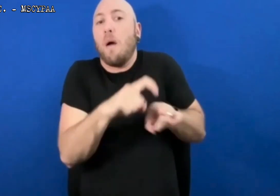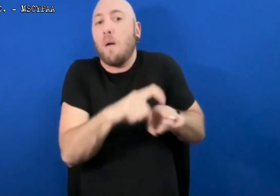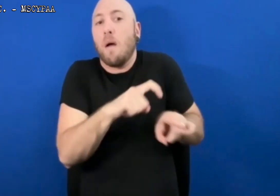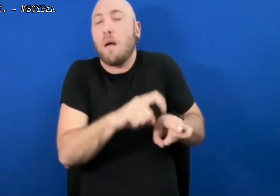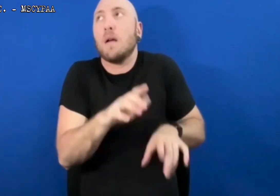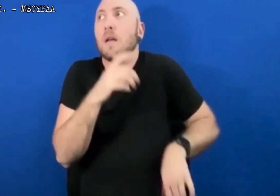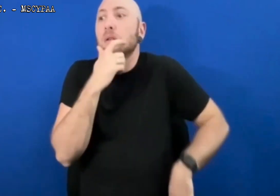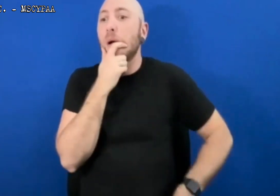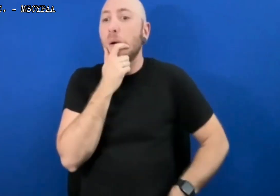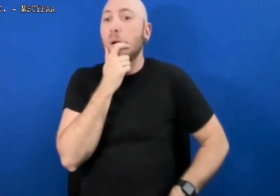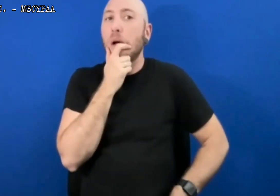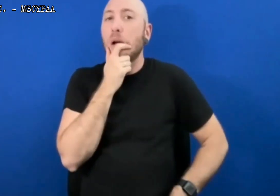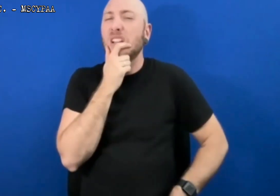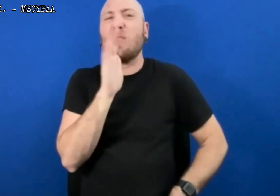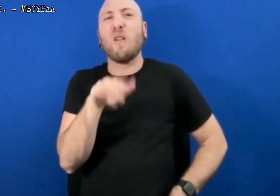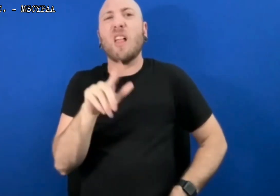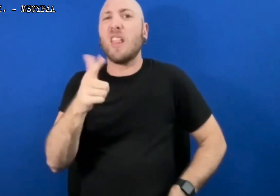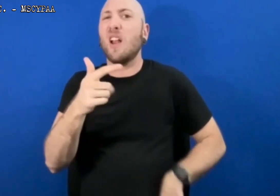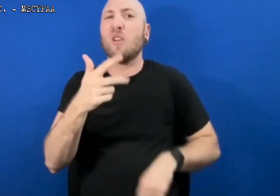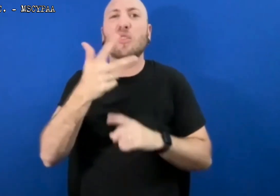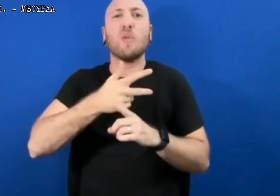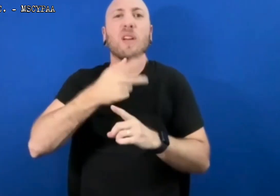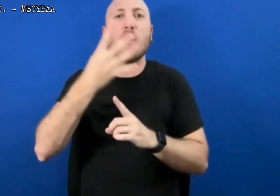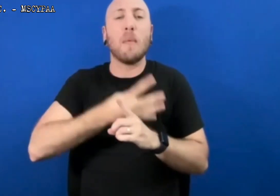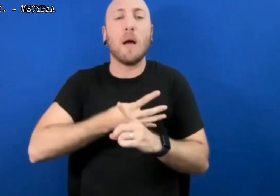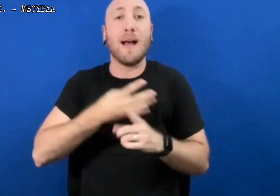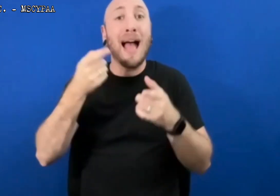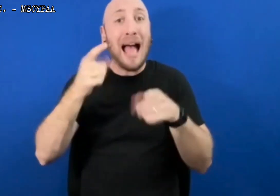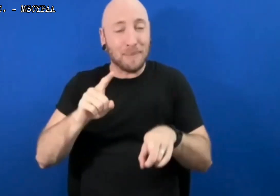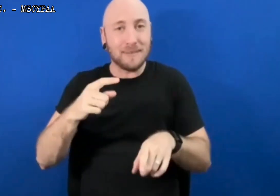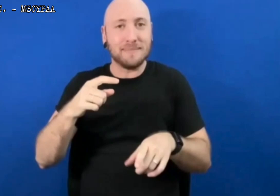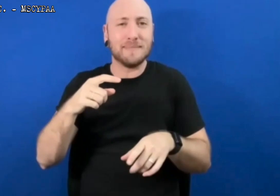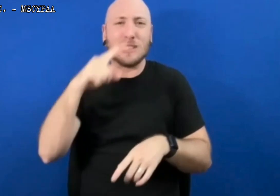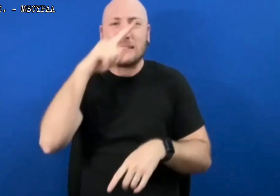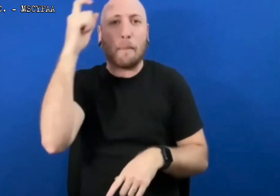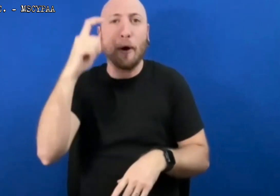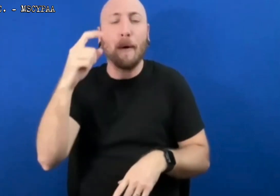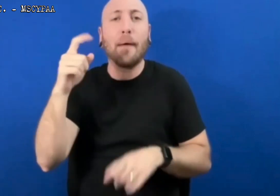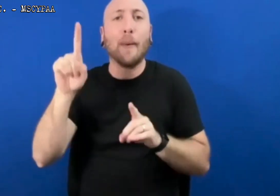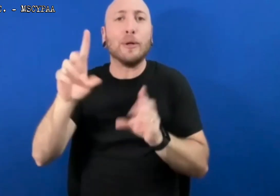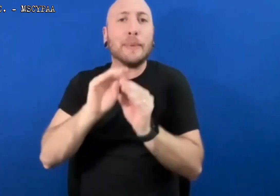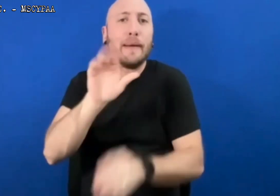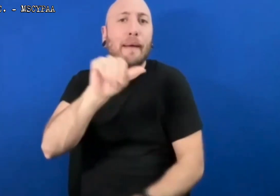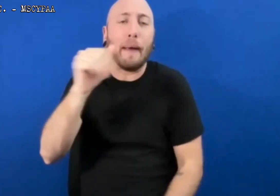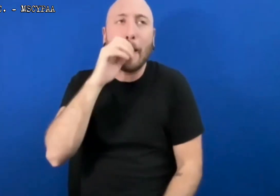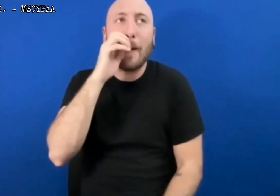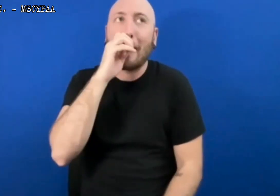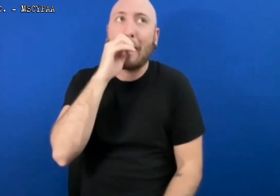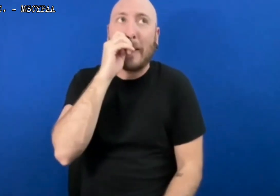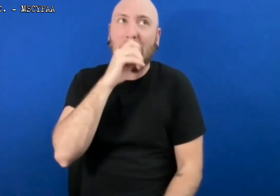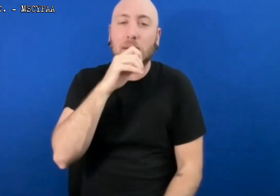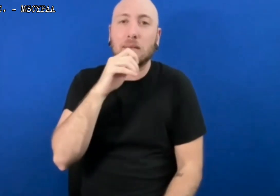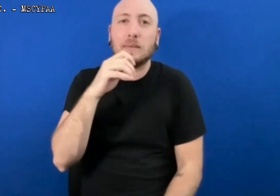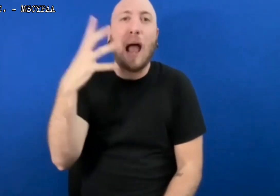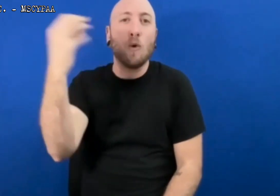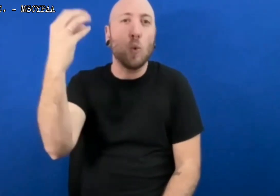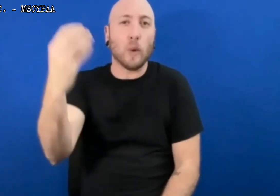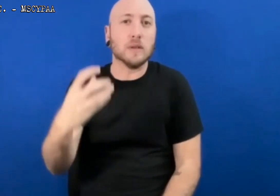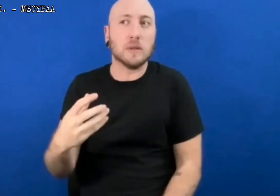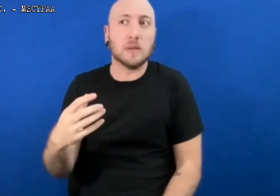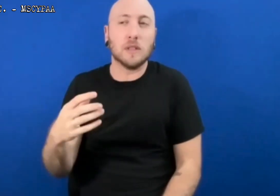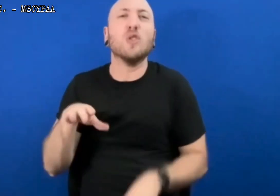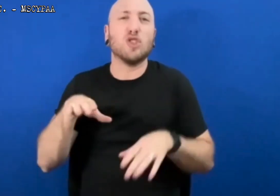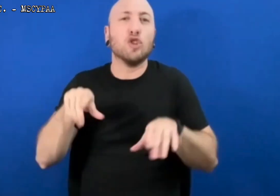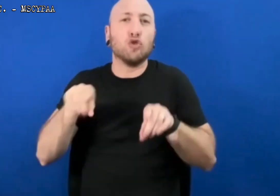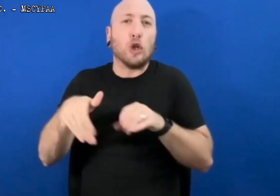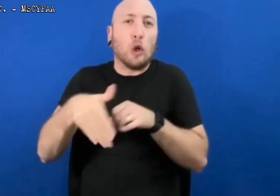I would say 3 or 4 months later, over the summer, I was at a AA meeting. An outside AA meeting. This was still during the